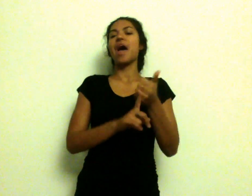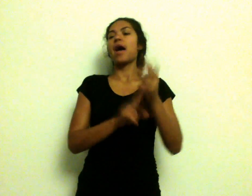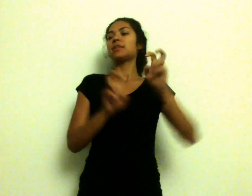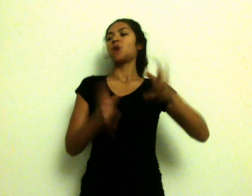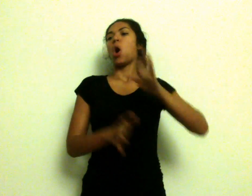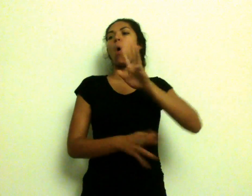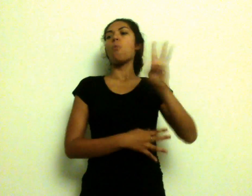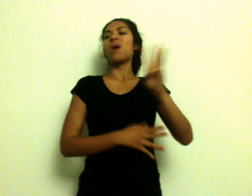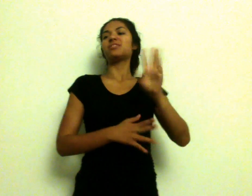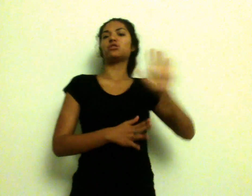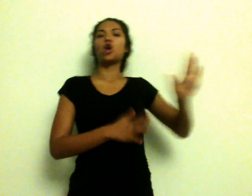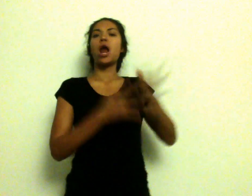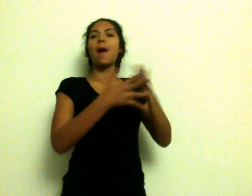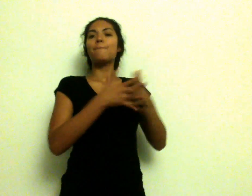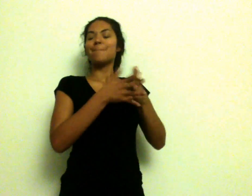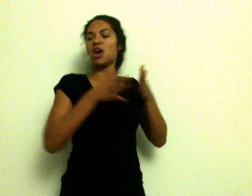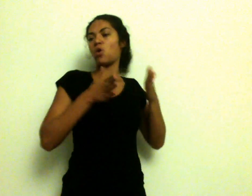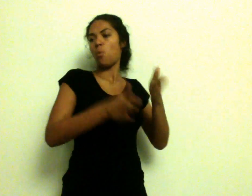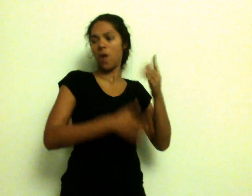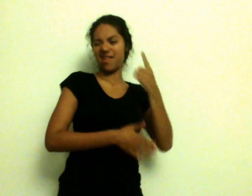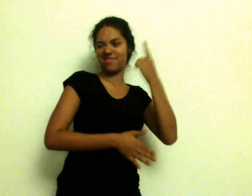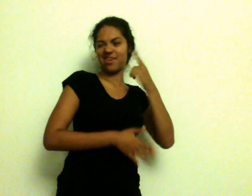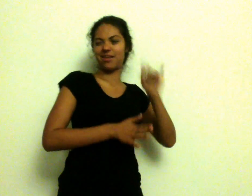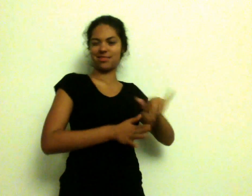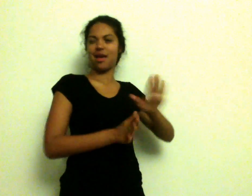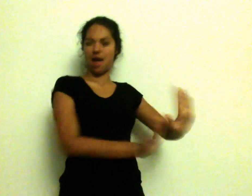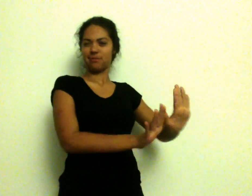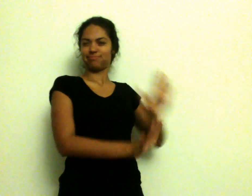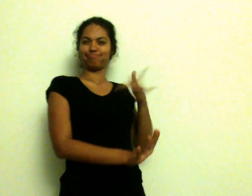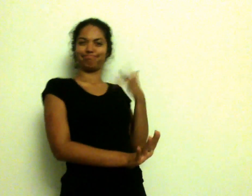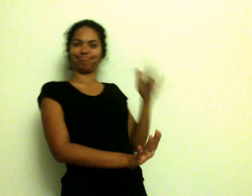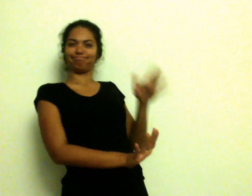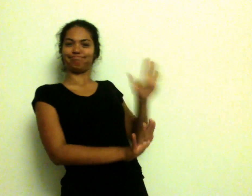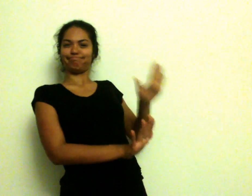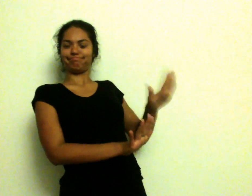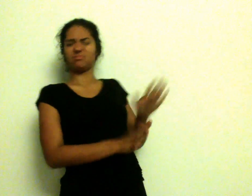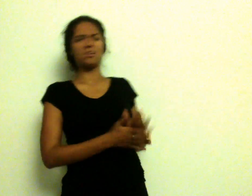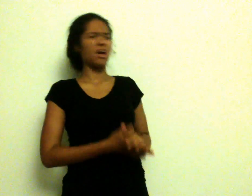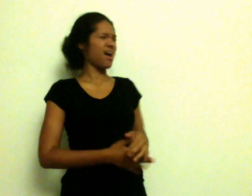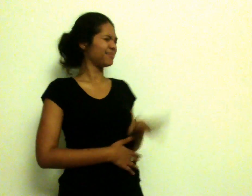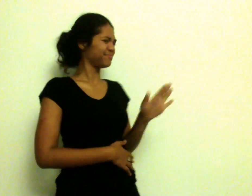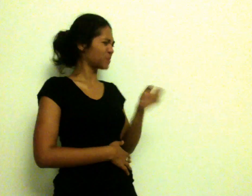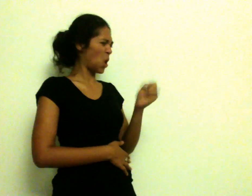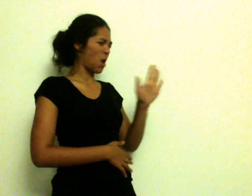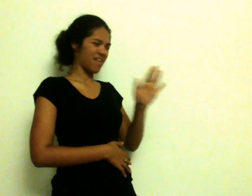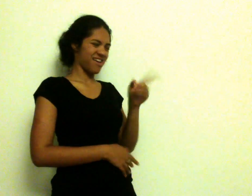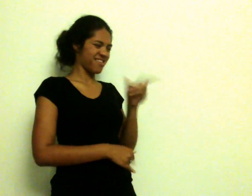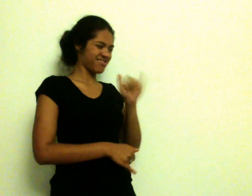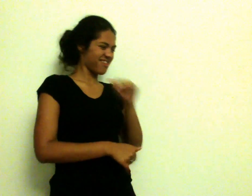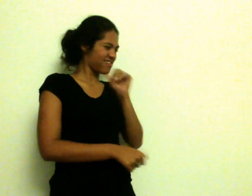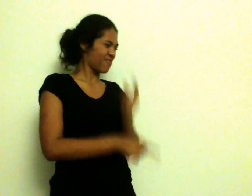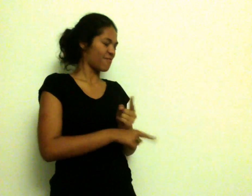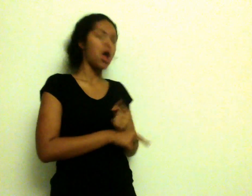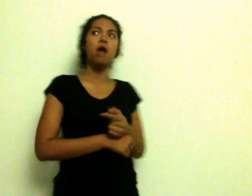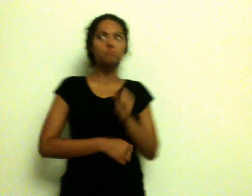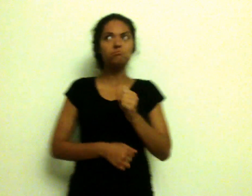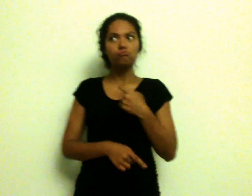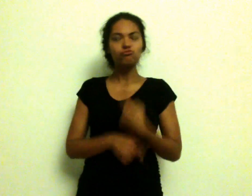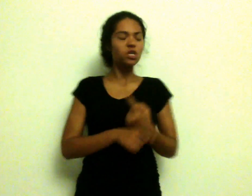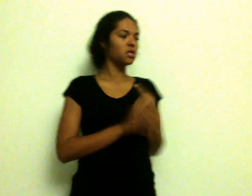a Western way of thinking. I said, stop right there now. I said, I don't believe you are absolutely correct. He said, yes, I am. I said, no, you're not. He said, yes, I am. I said,